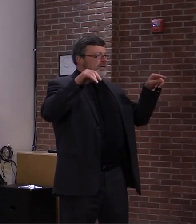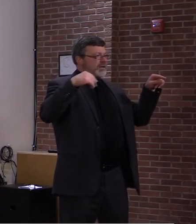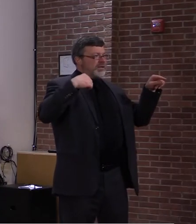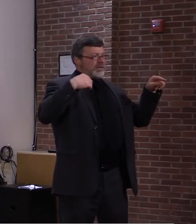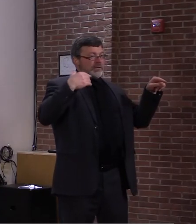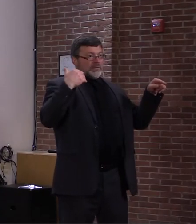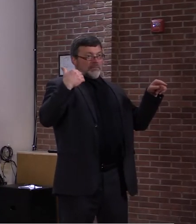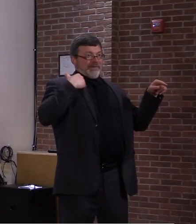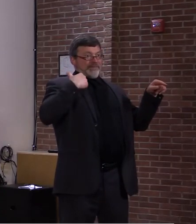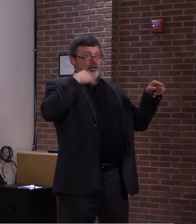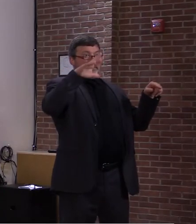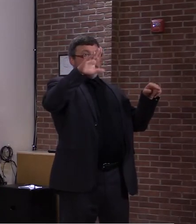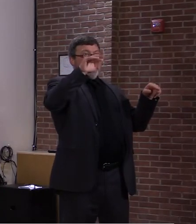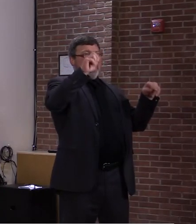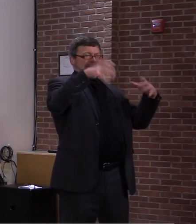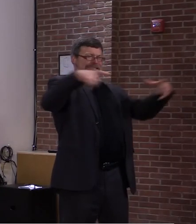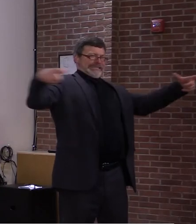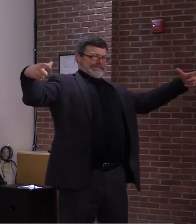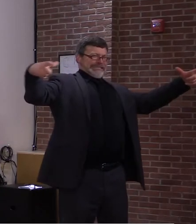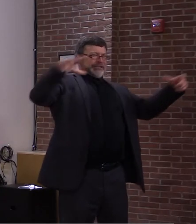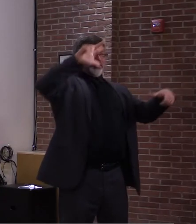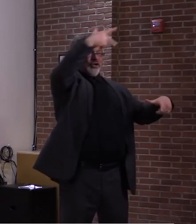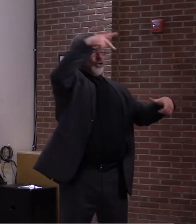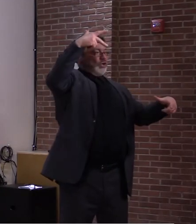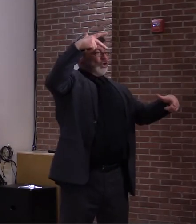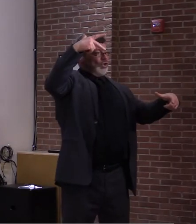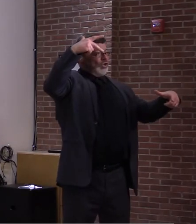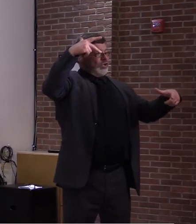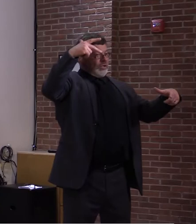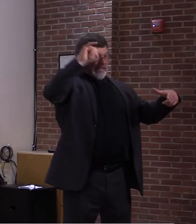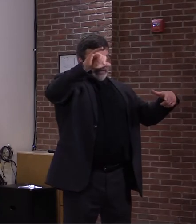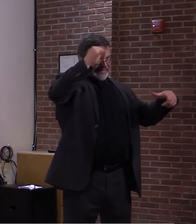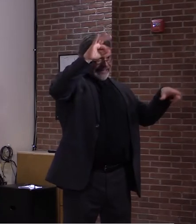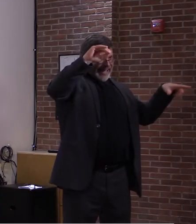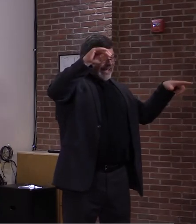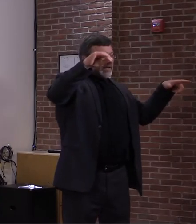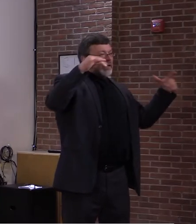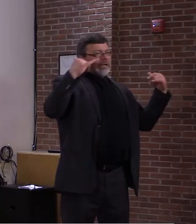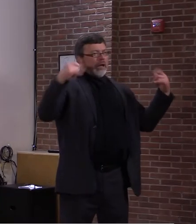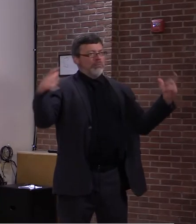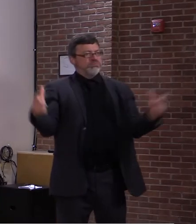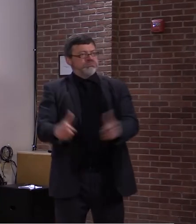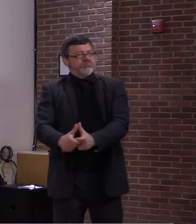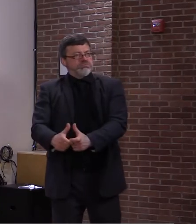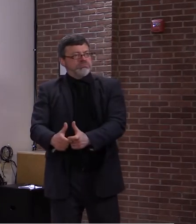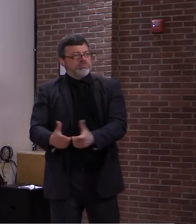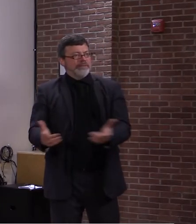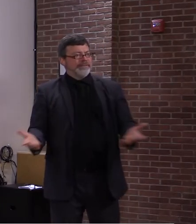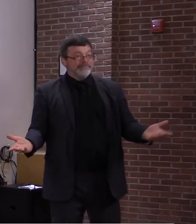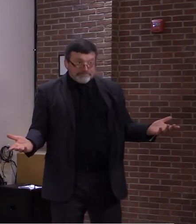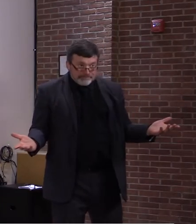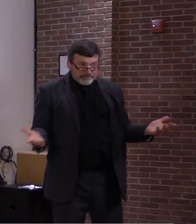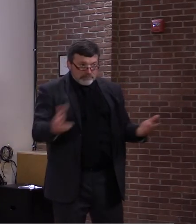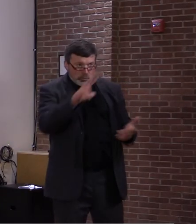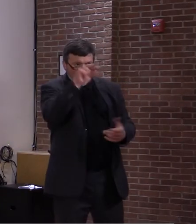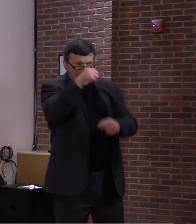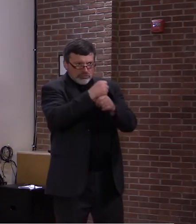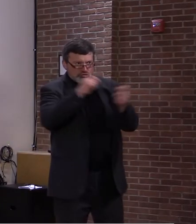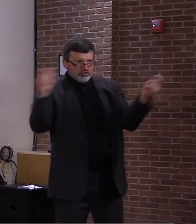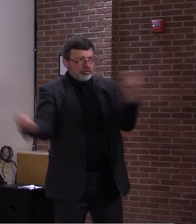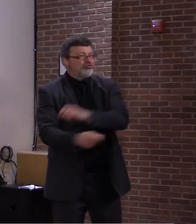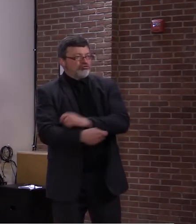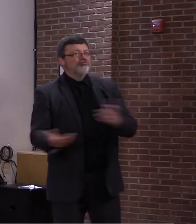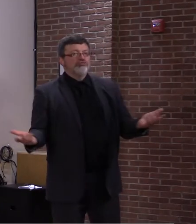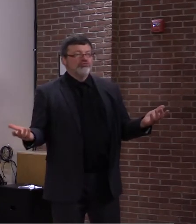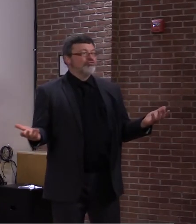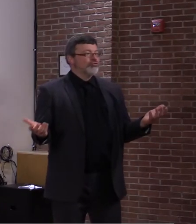So I would say that the values are increasing in those population centers in the Northwest,